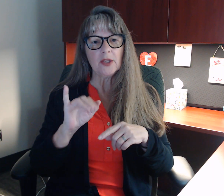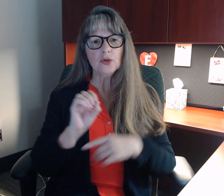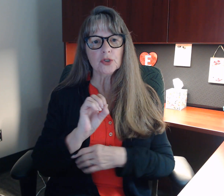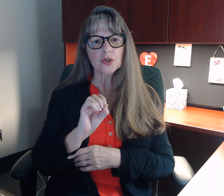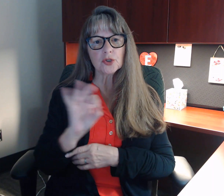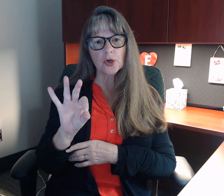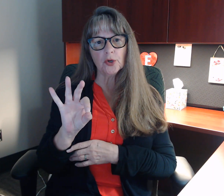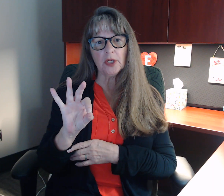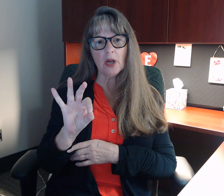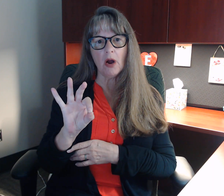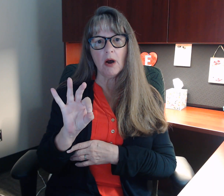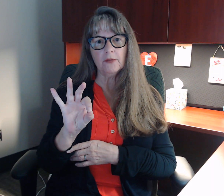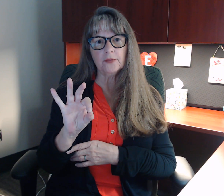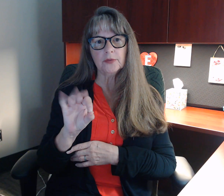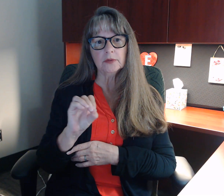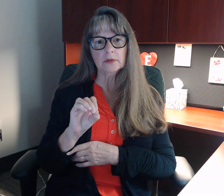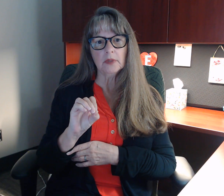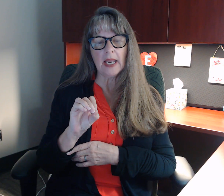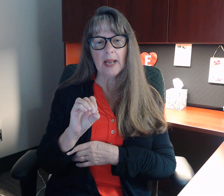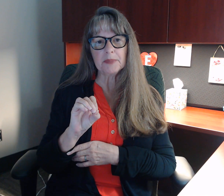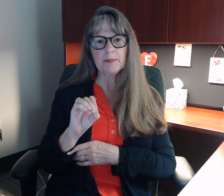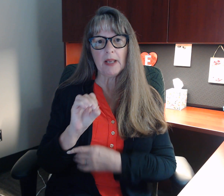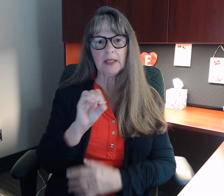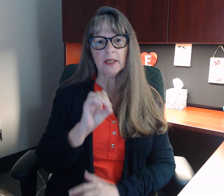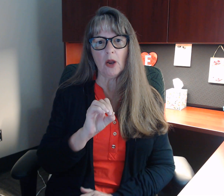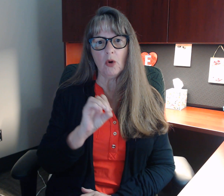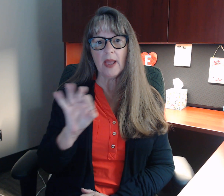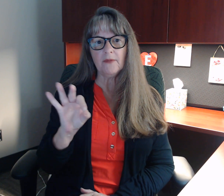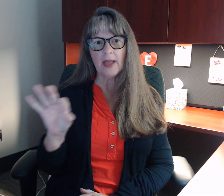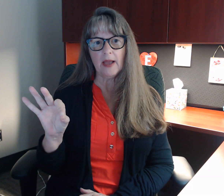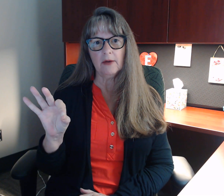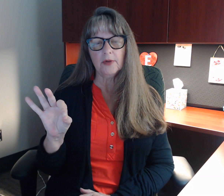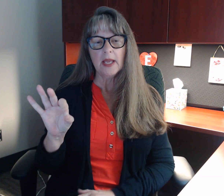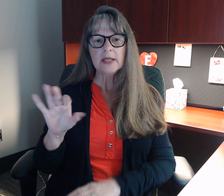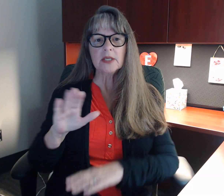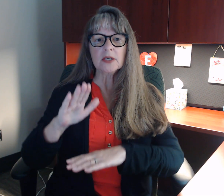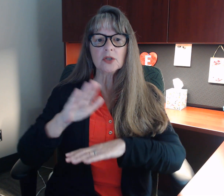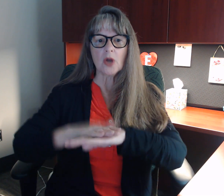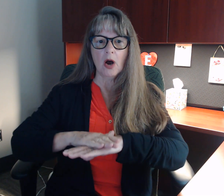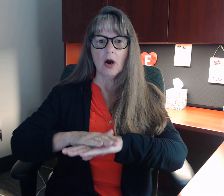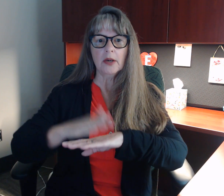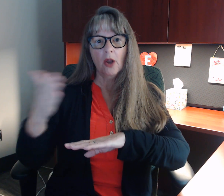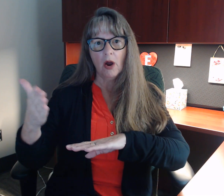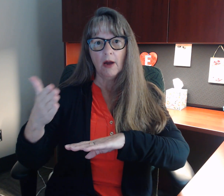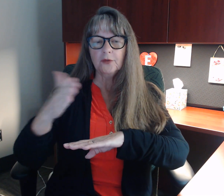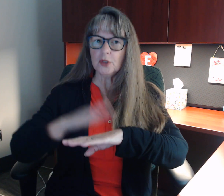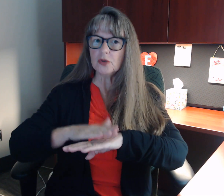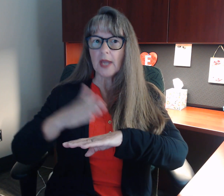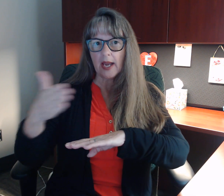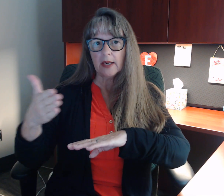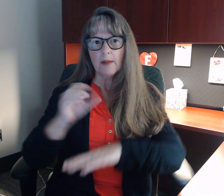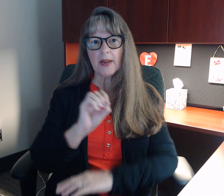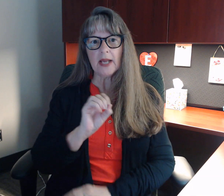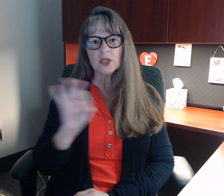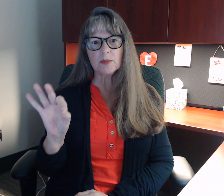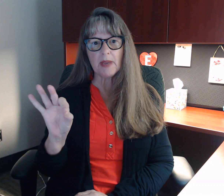should turn it off, and I'm spelling it OFF. See, this is on and off. You could do that, but I spell it